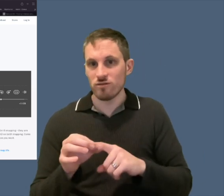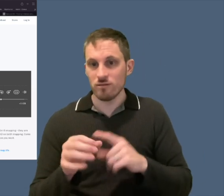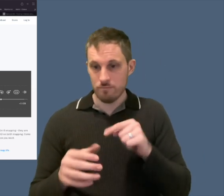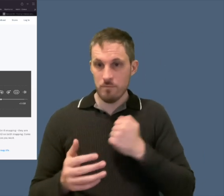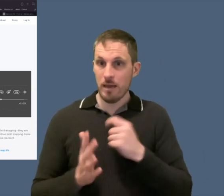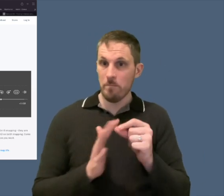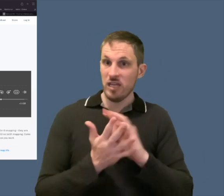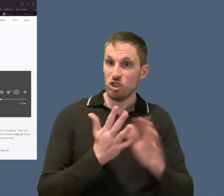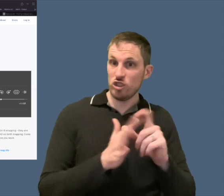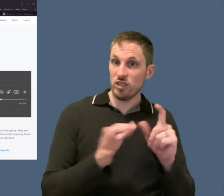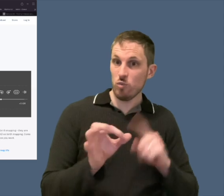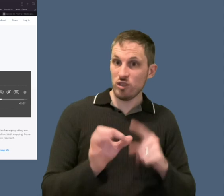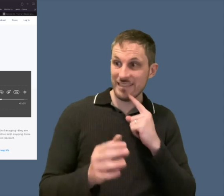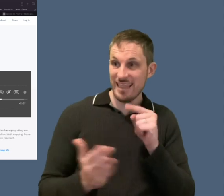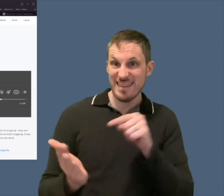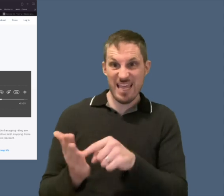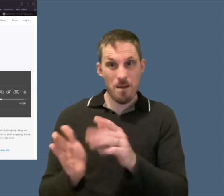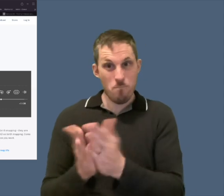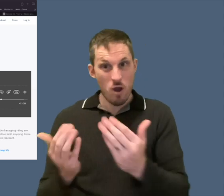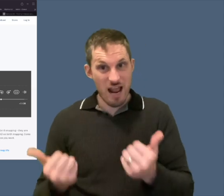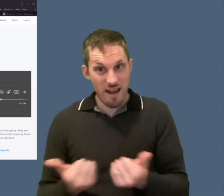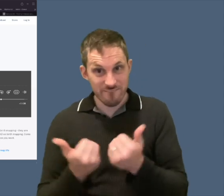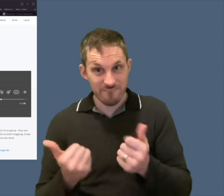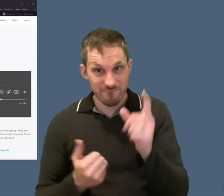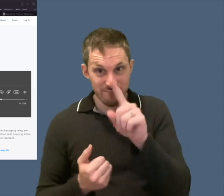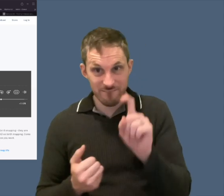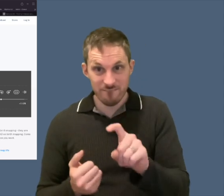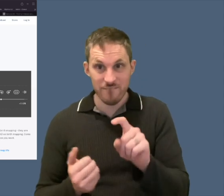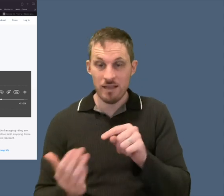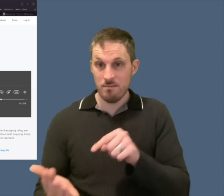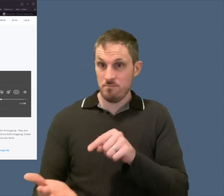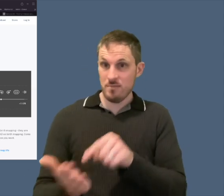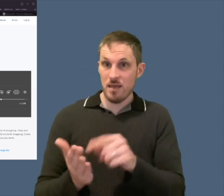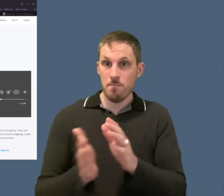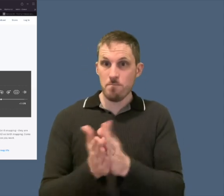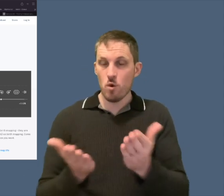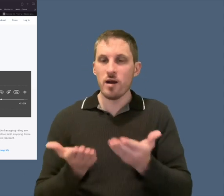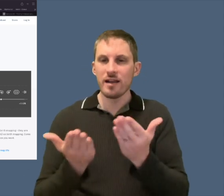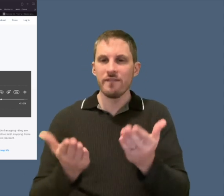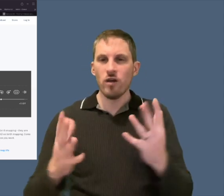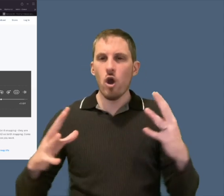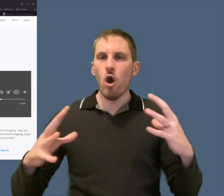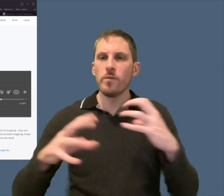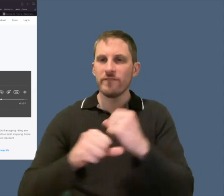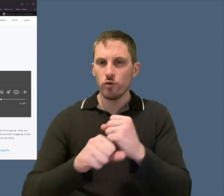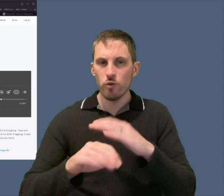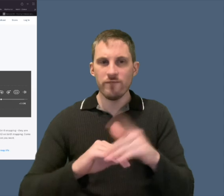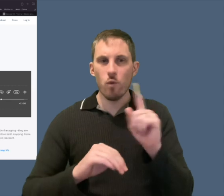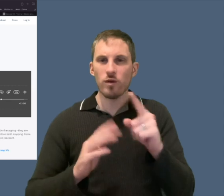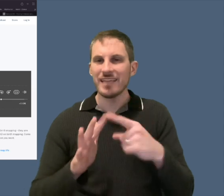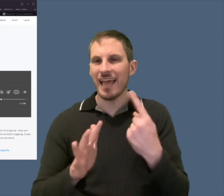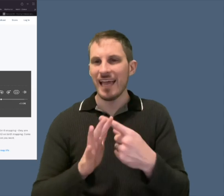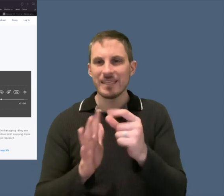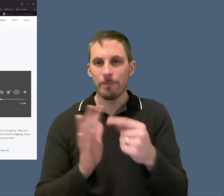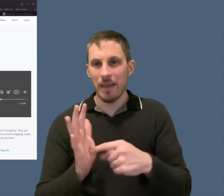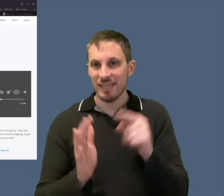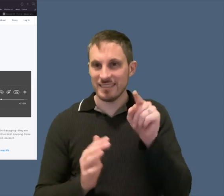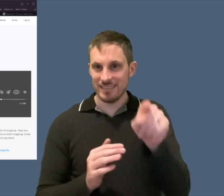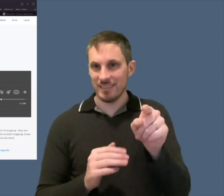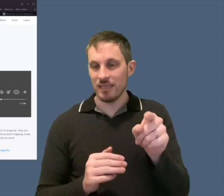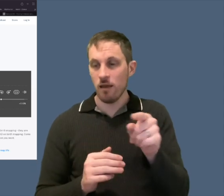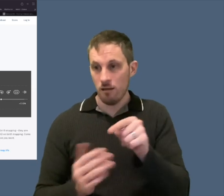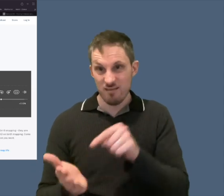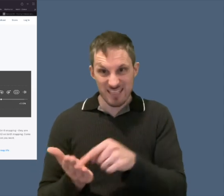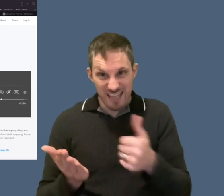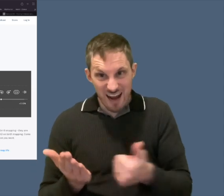PhD is the book enough? Is the book, which provides them an overview of what to expect, is that enough? Is